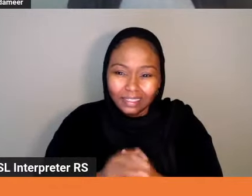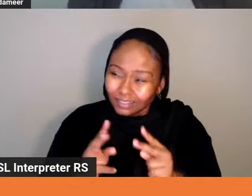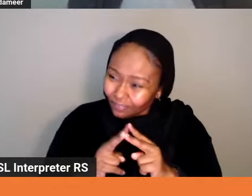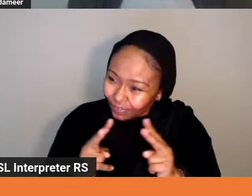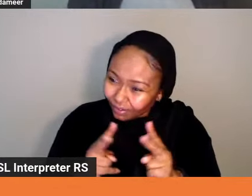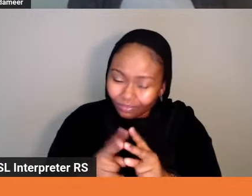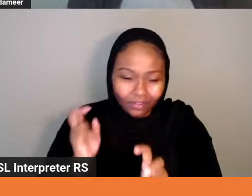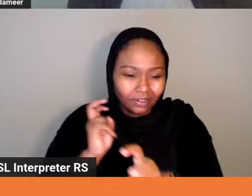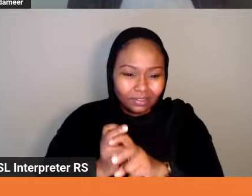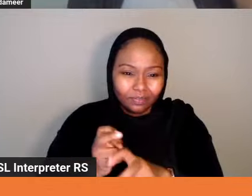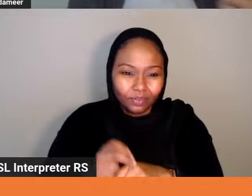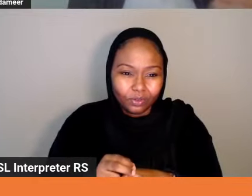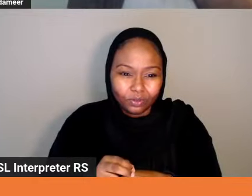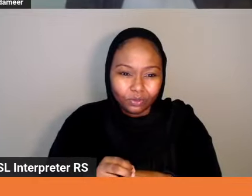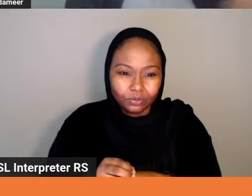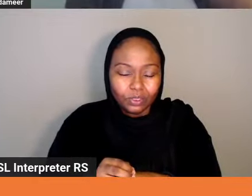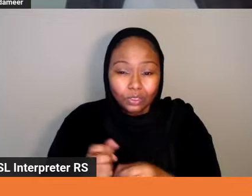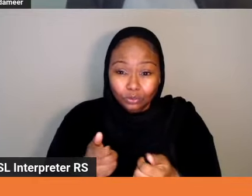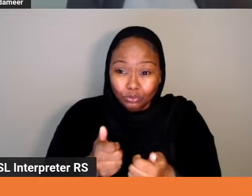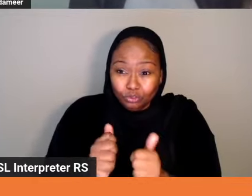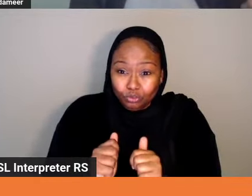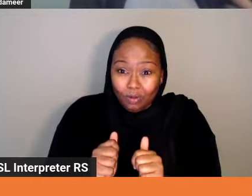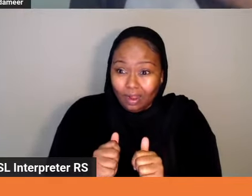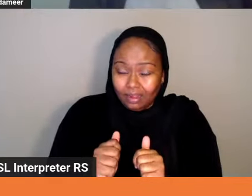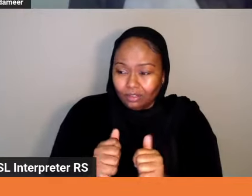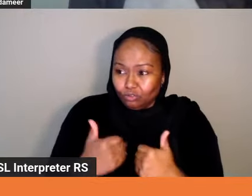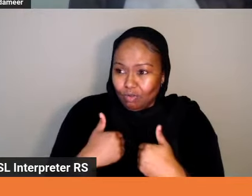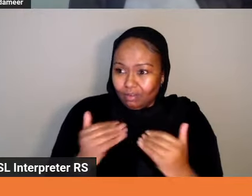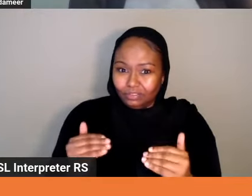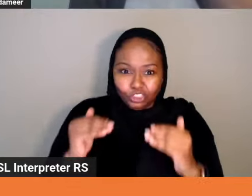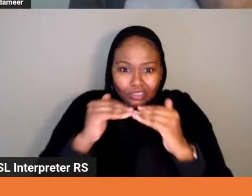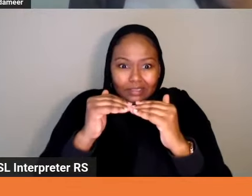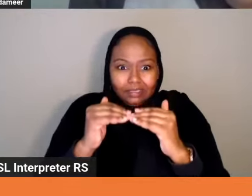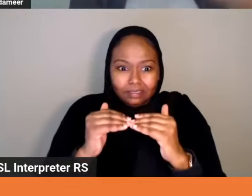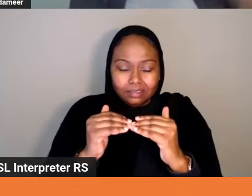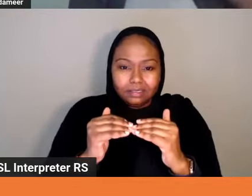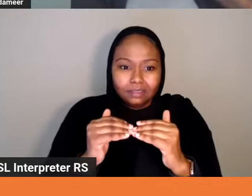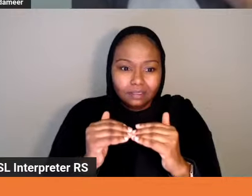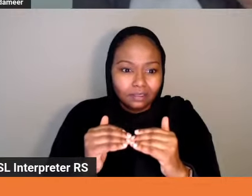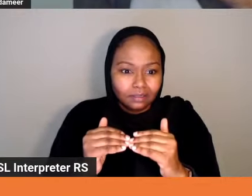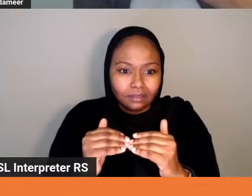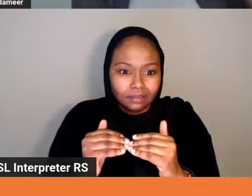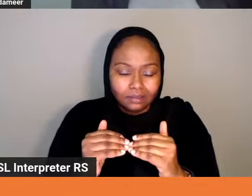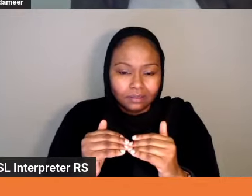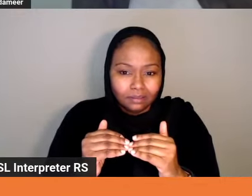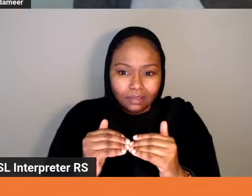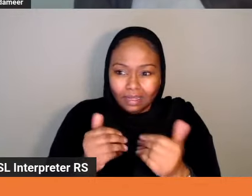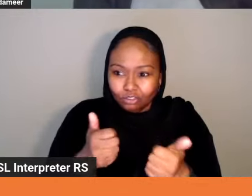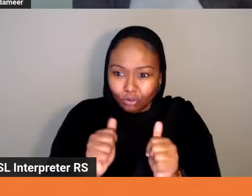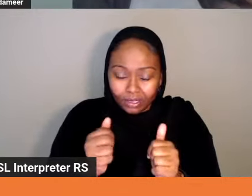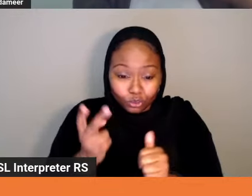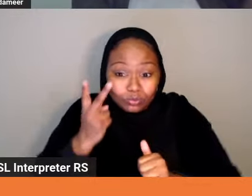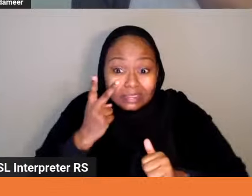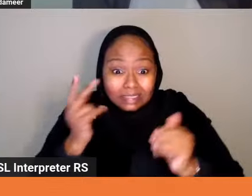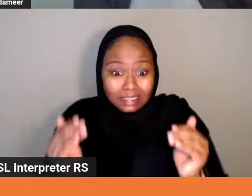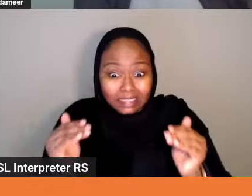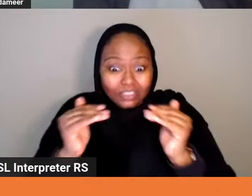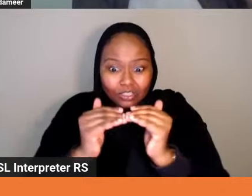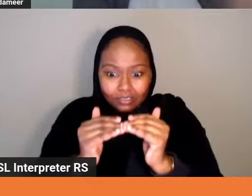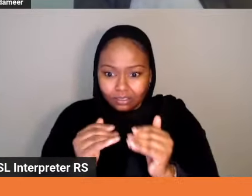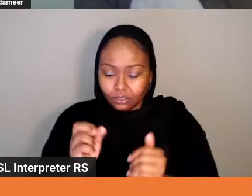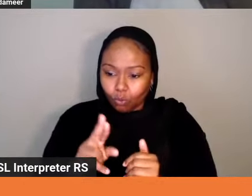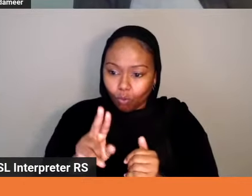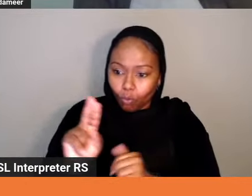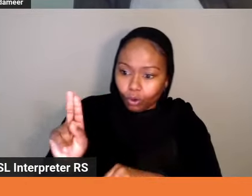difficult, actually, to try to seek justice in the same using